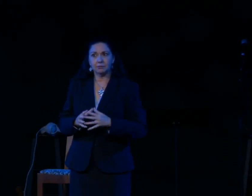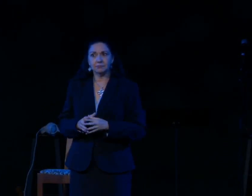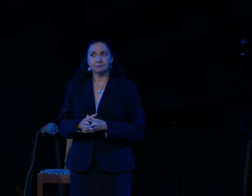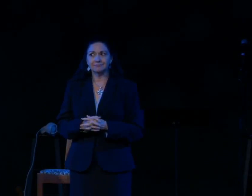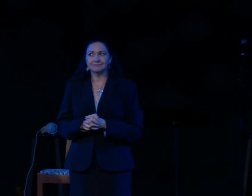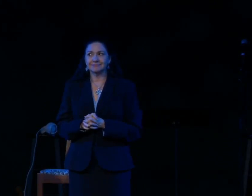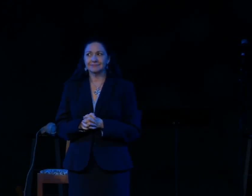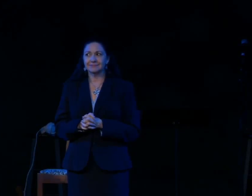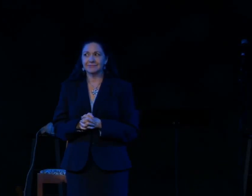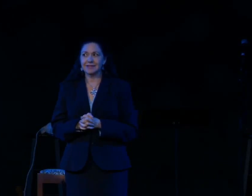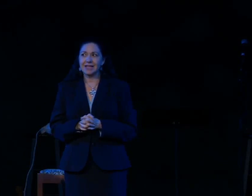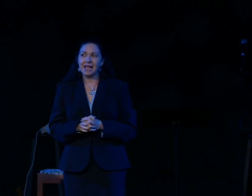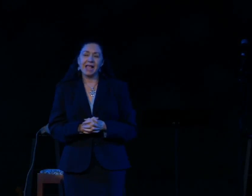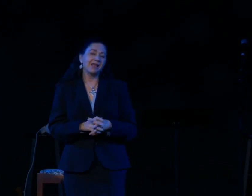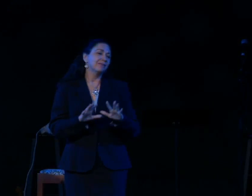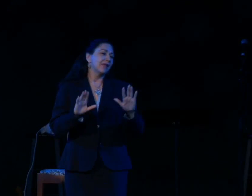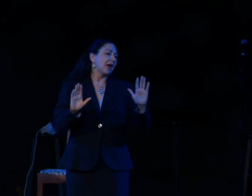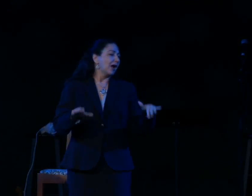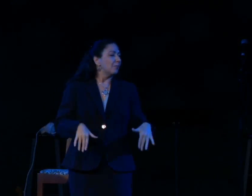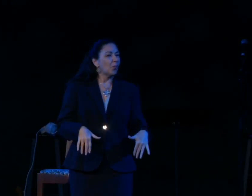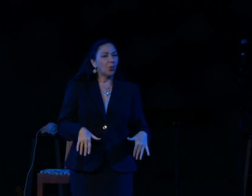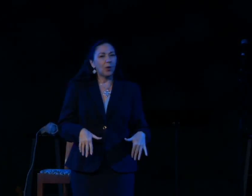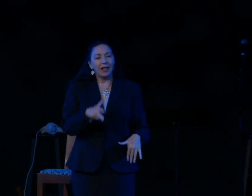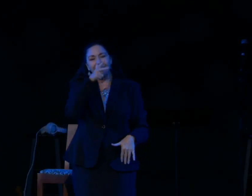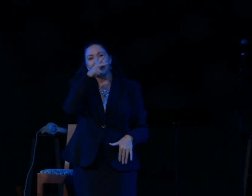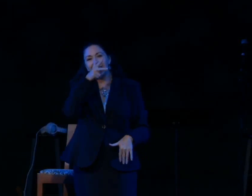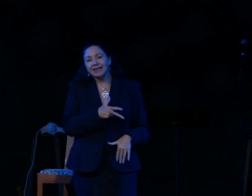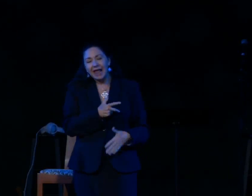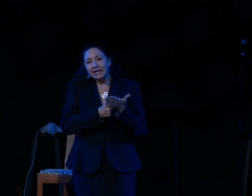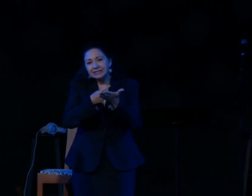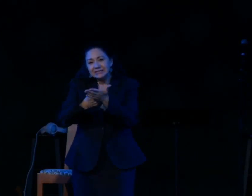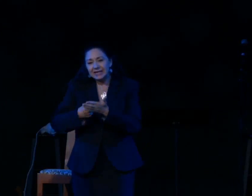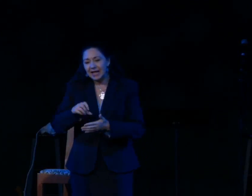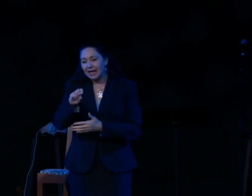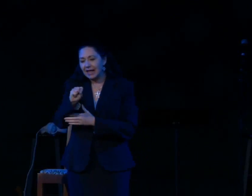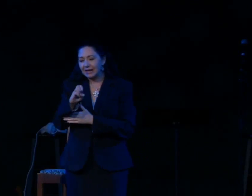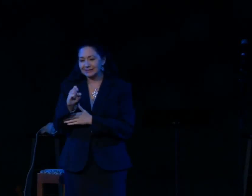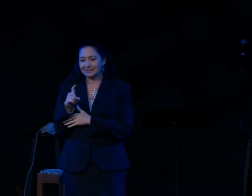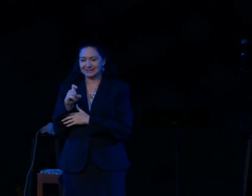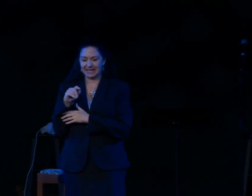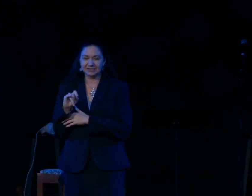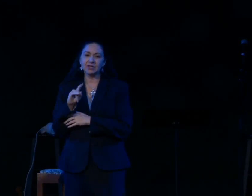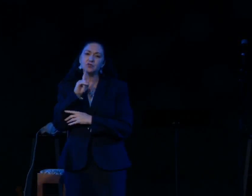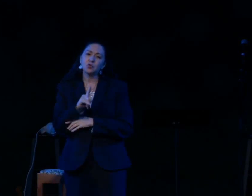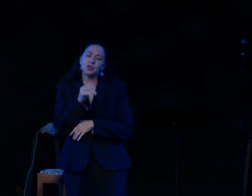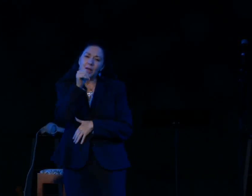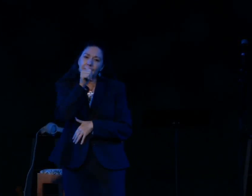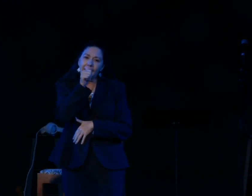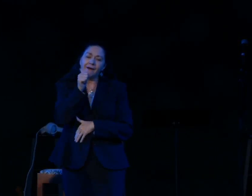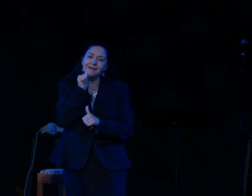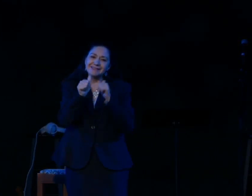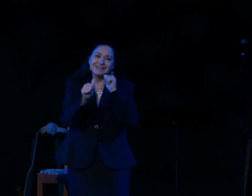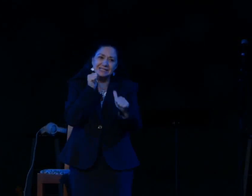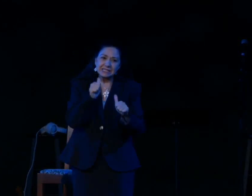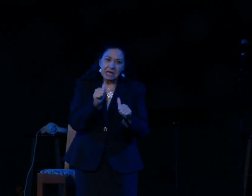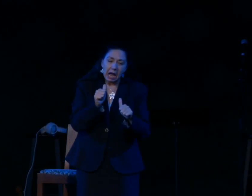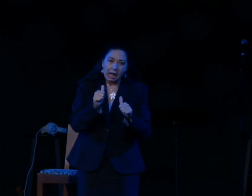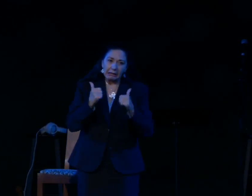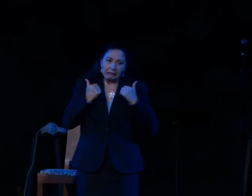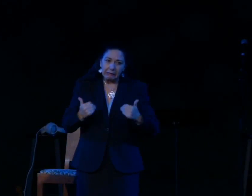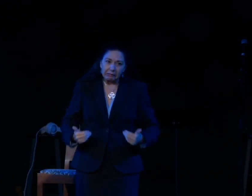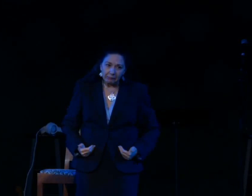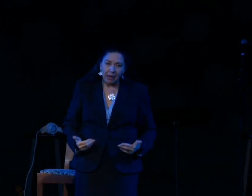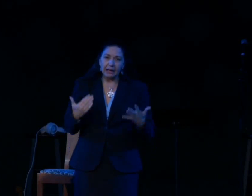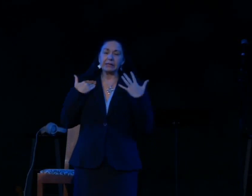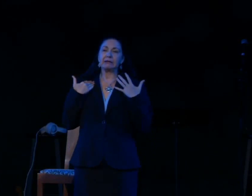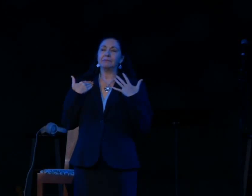We've done a really poor job of talking about sexuality. It's mostly been about denying the flesh, that it's flesh or the spirit,